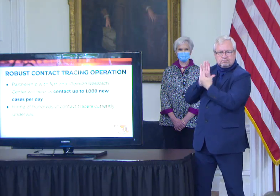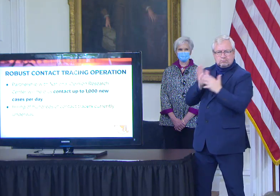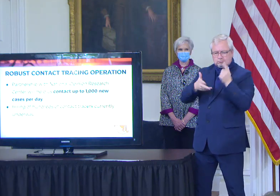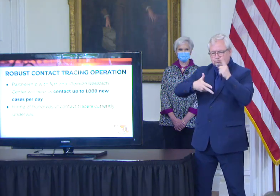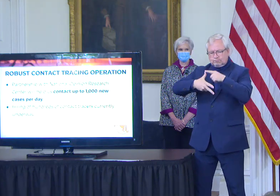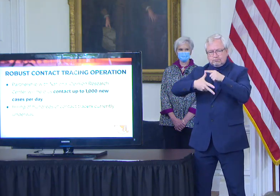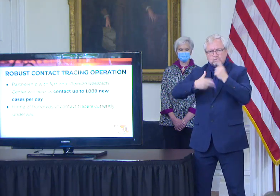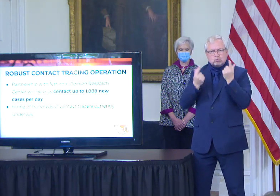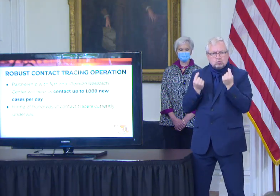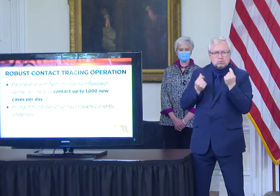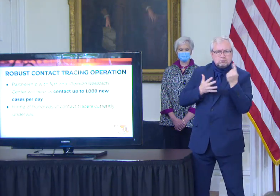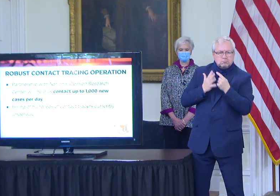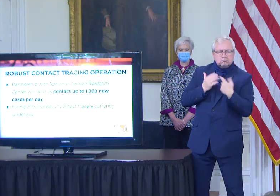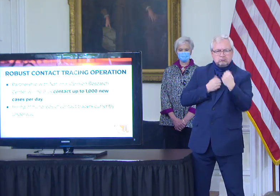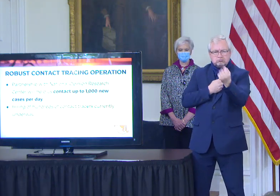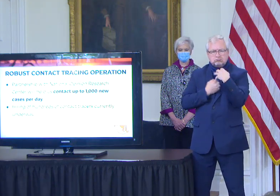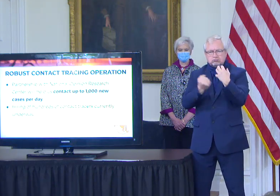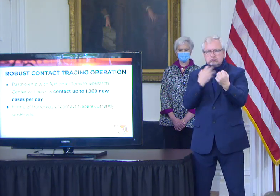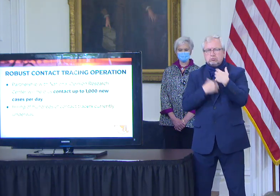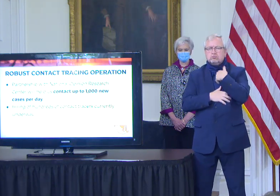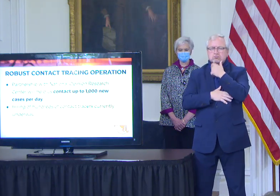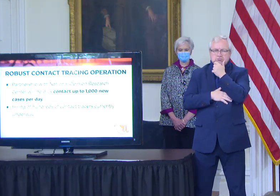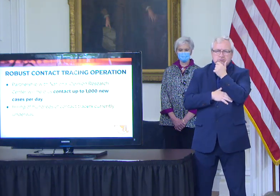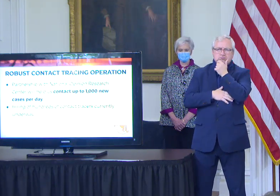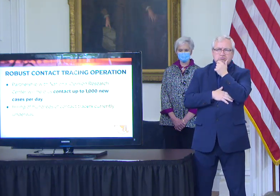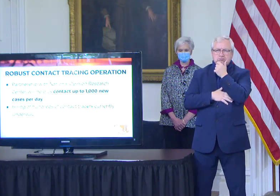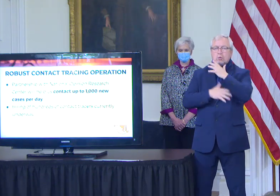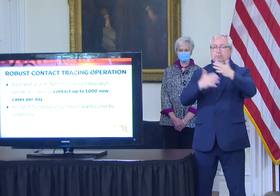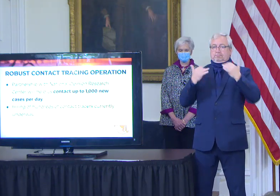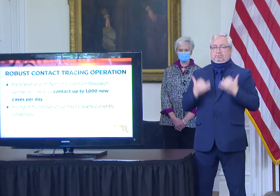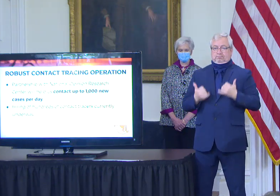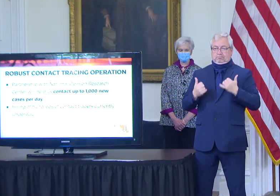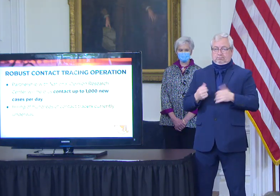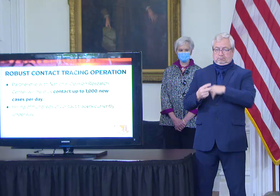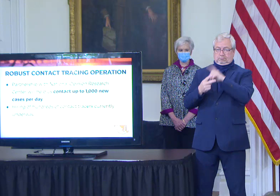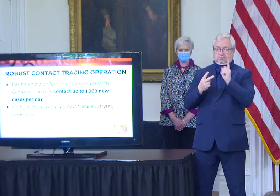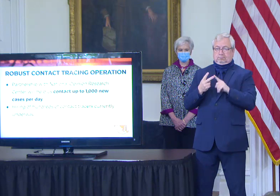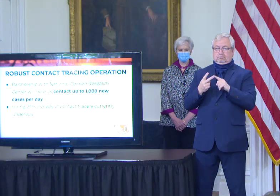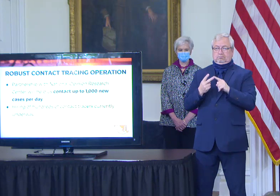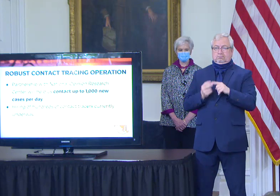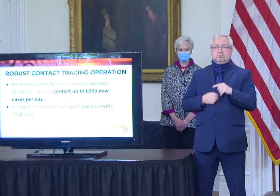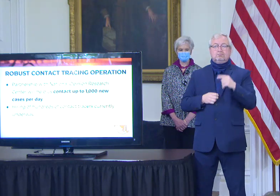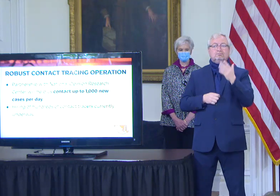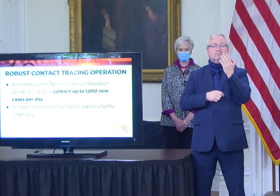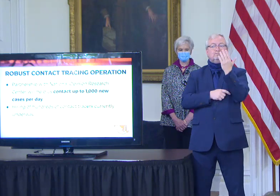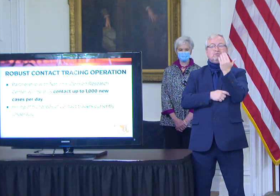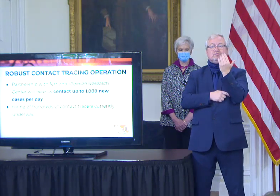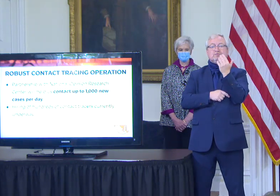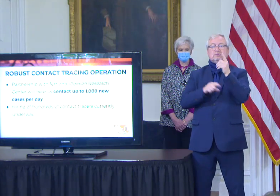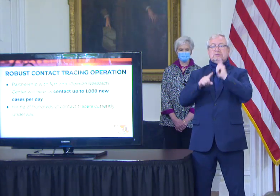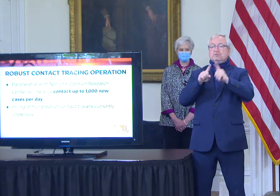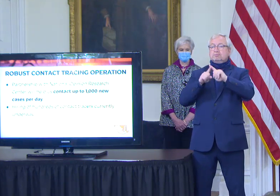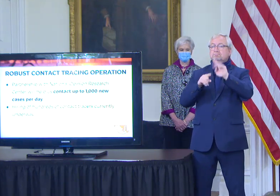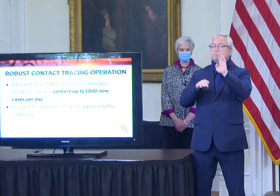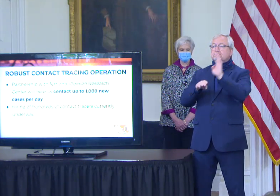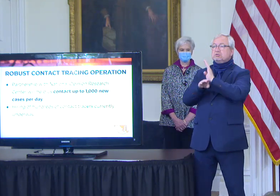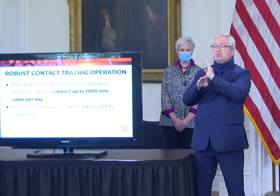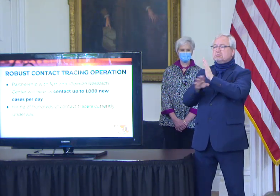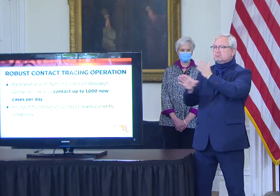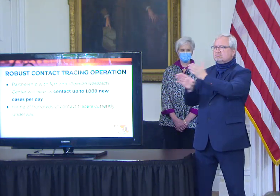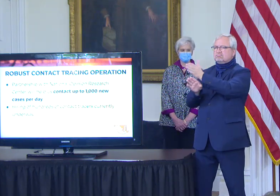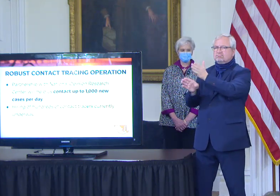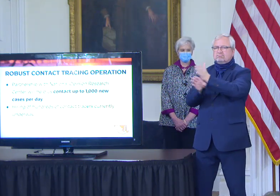We have also received reports from 15 industry-specific